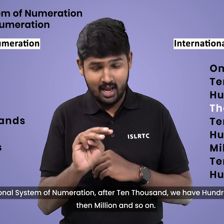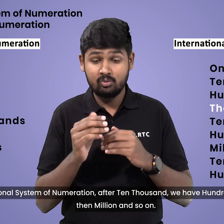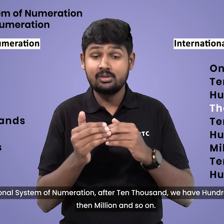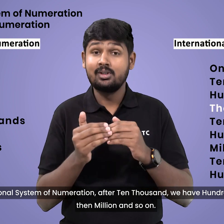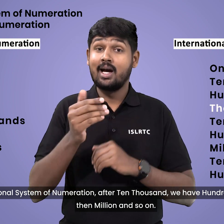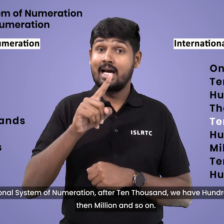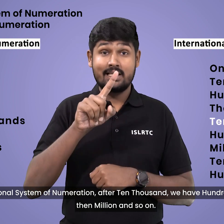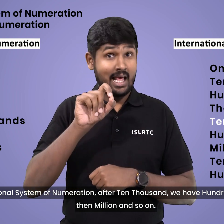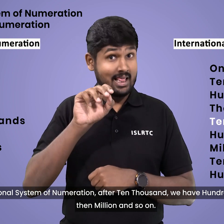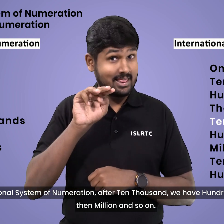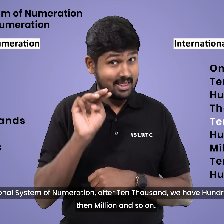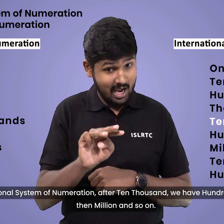on.